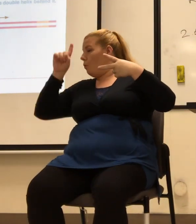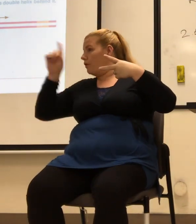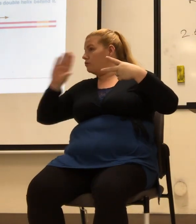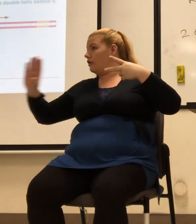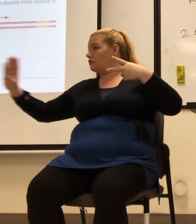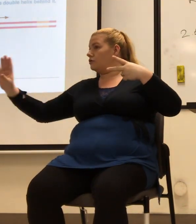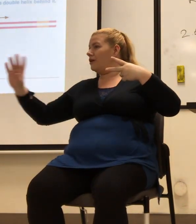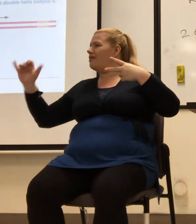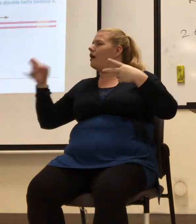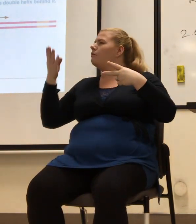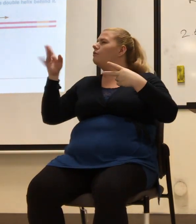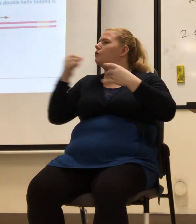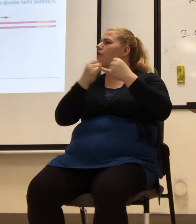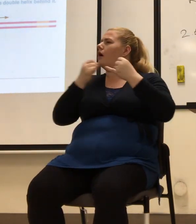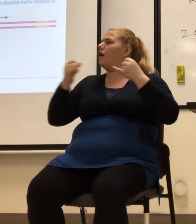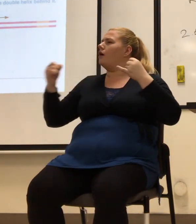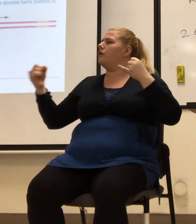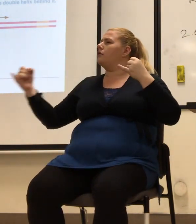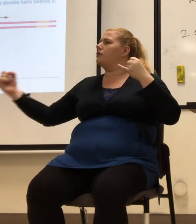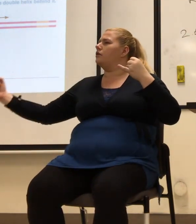blue line,